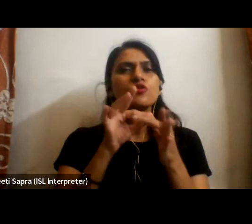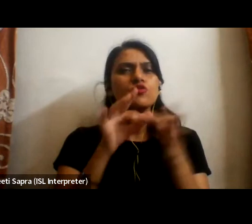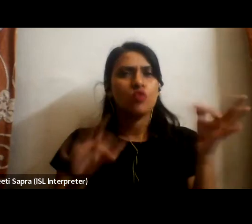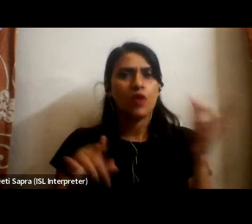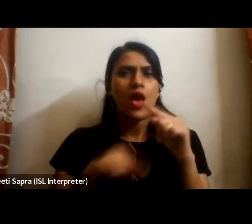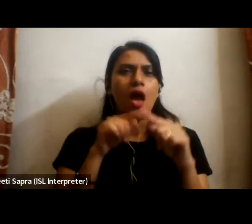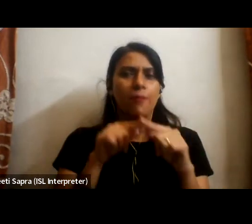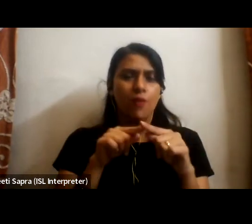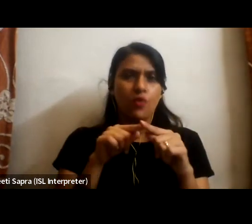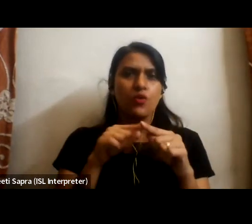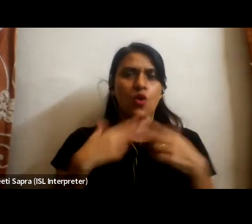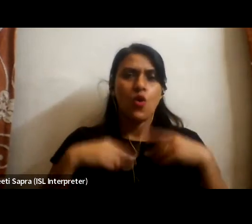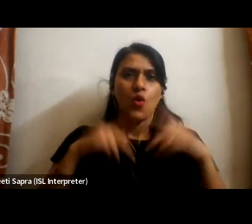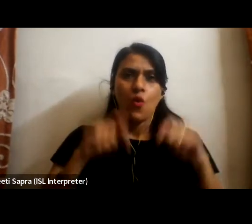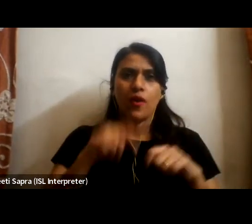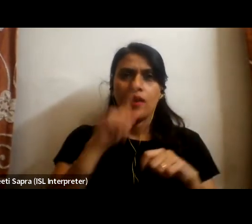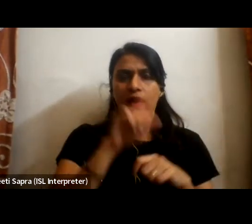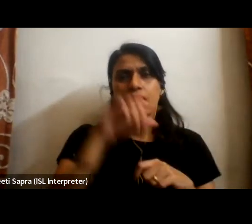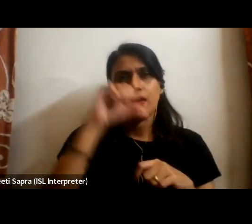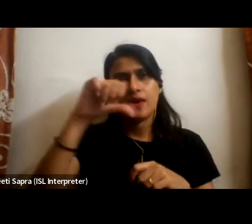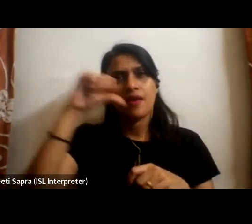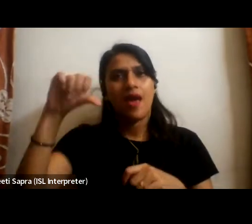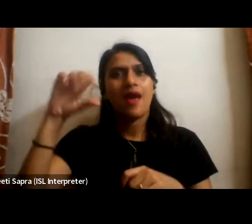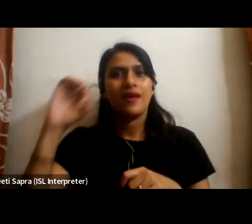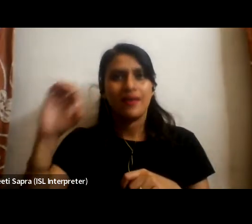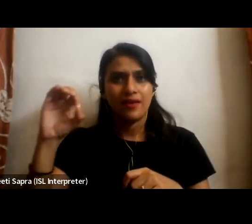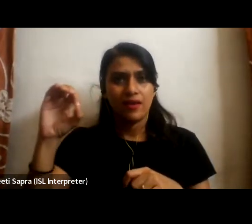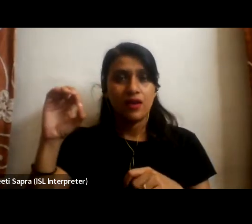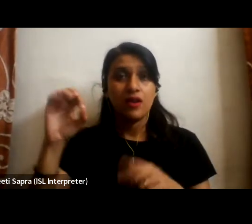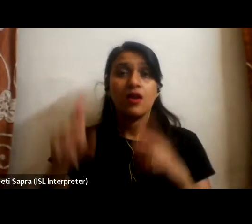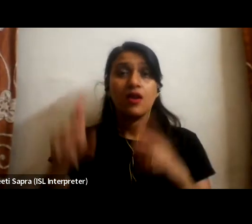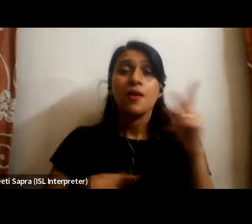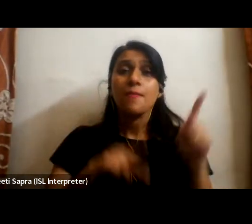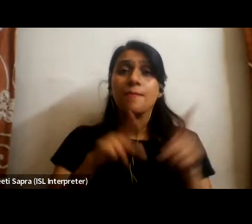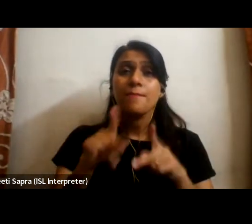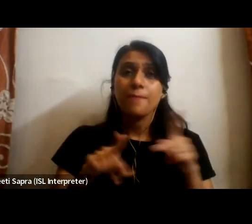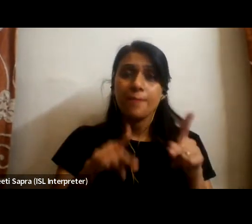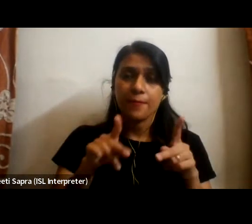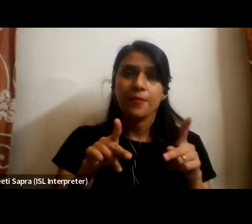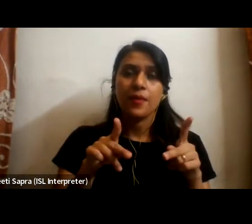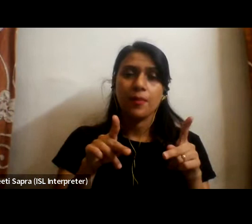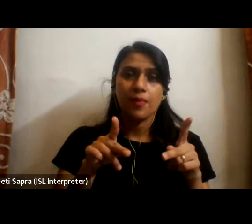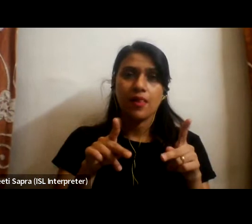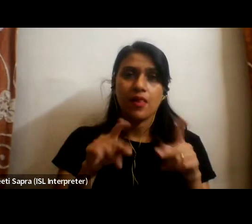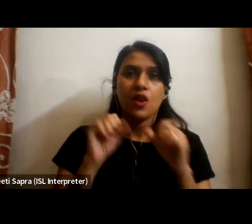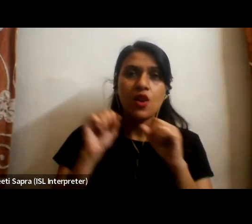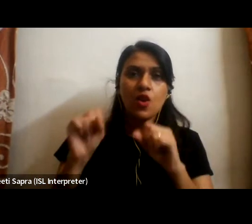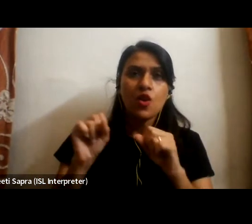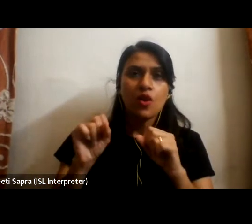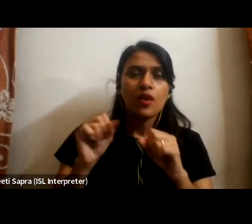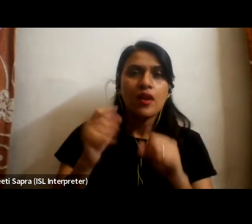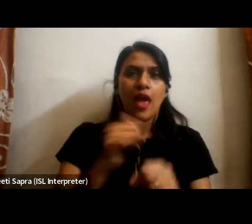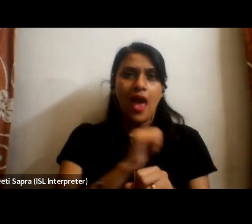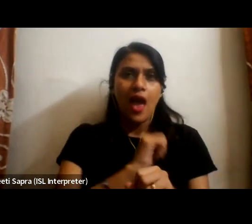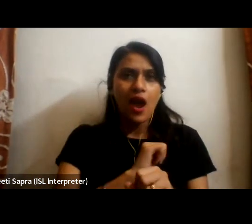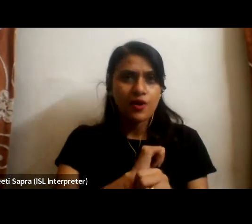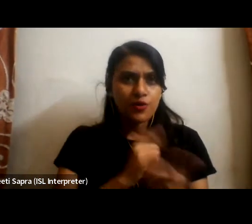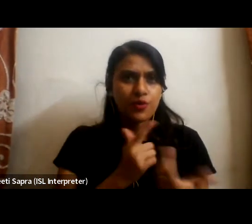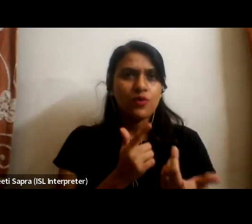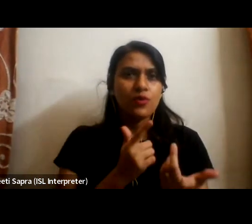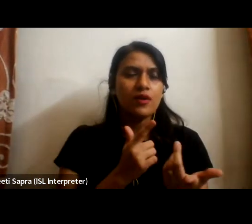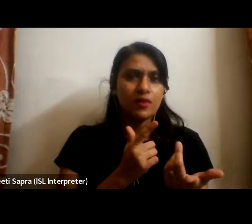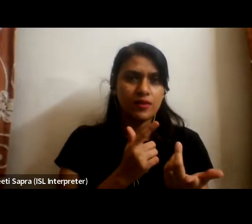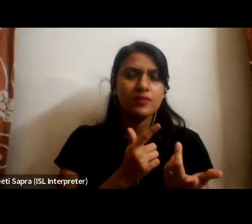the 1990s onwards, the court turns away from this people's court attitude, because people